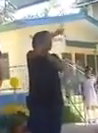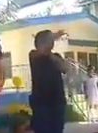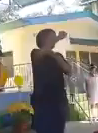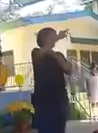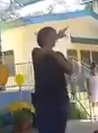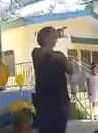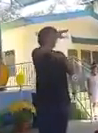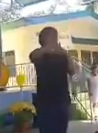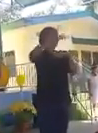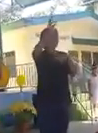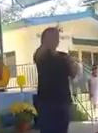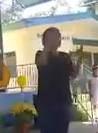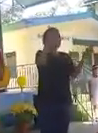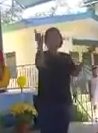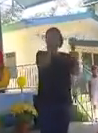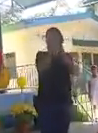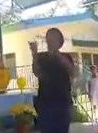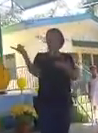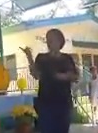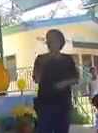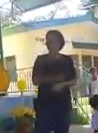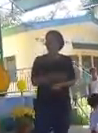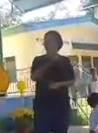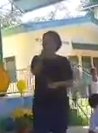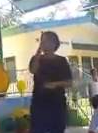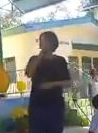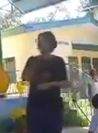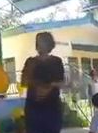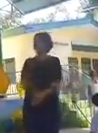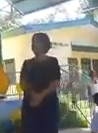I will see you in Facebook, okay?